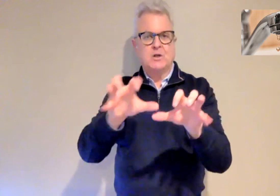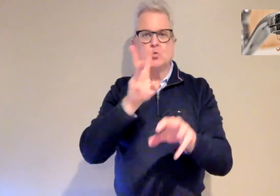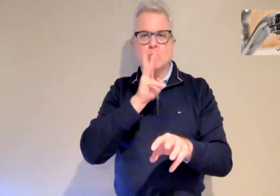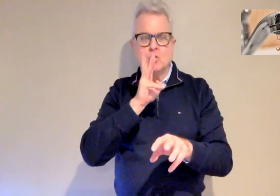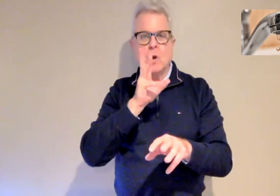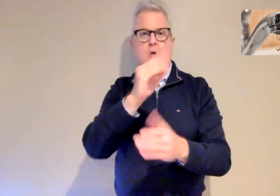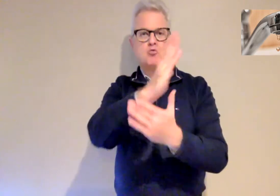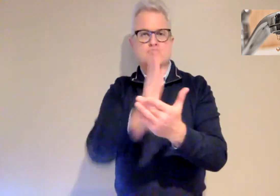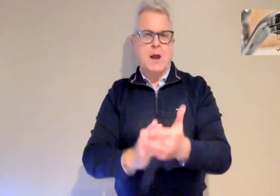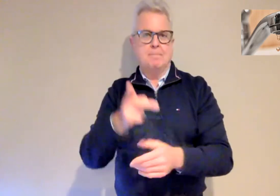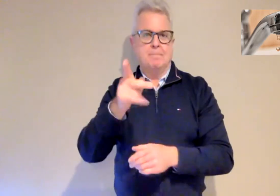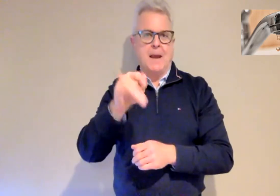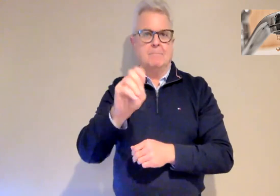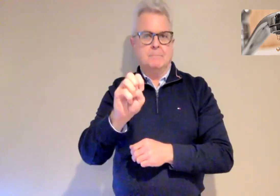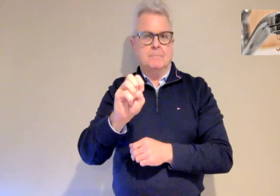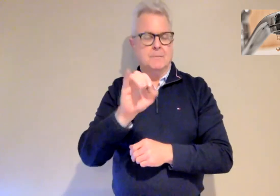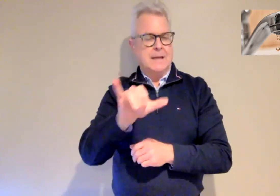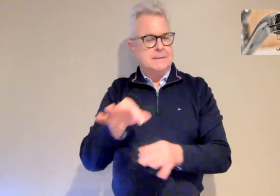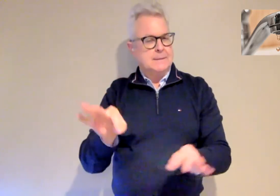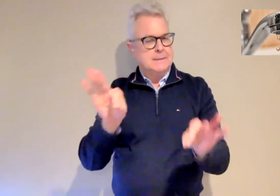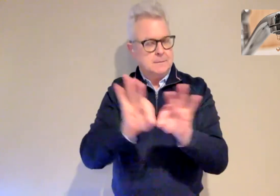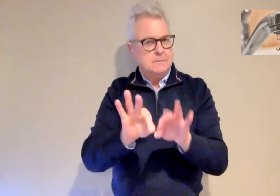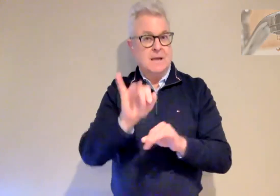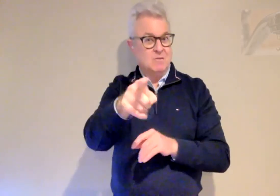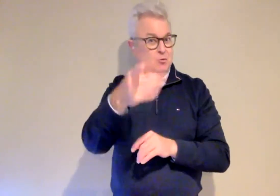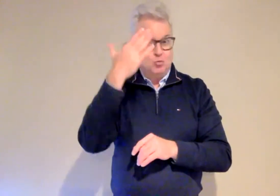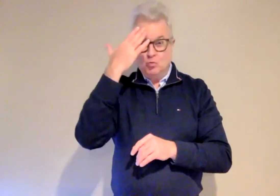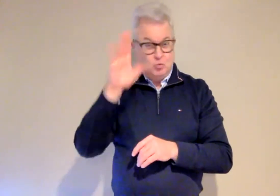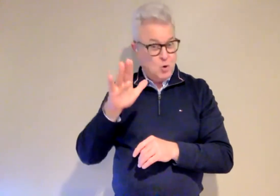turning into ice, freezing, and thus causing a breakage in your pipe.